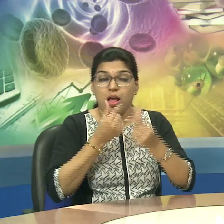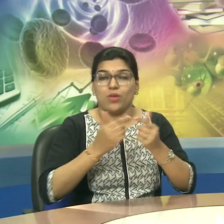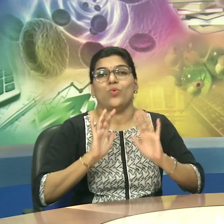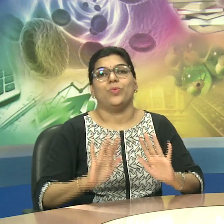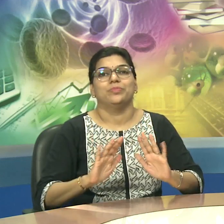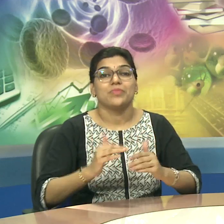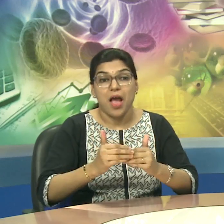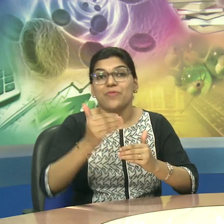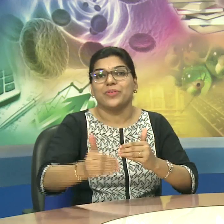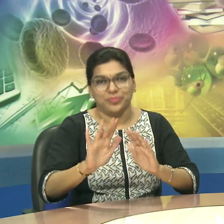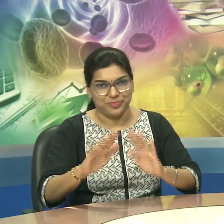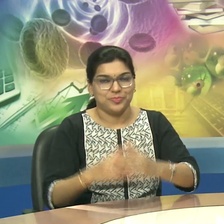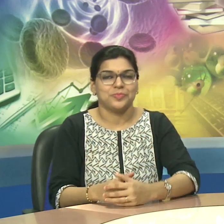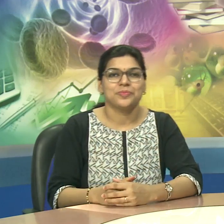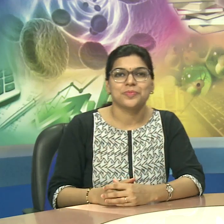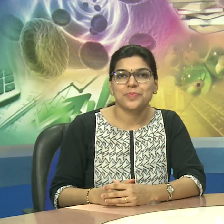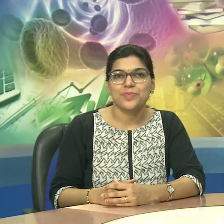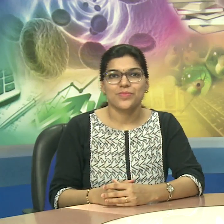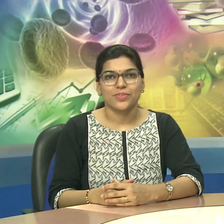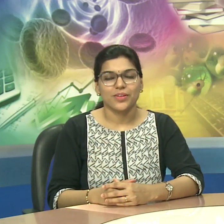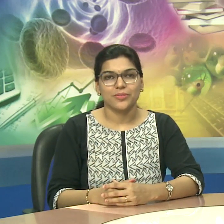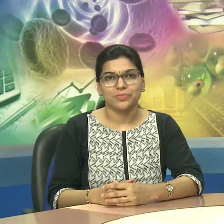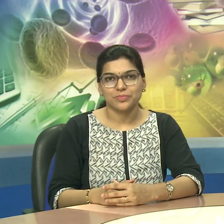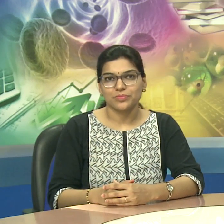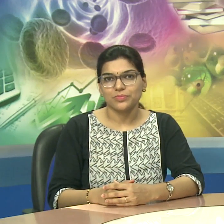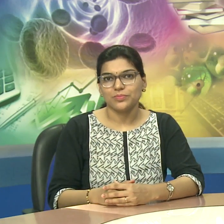sad, and the aunt is continuously telling all these things,